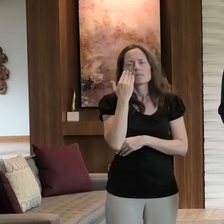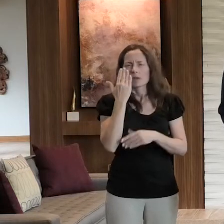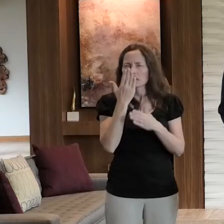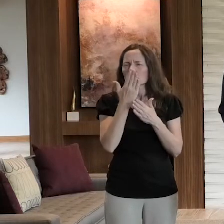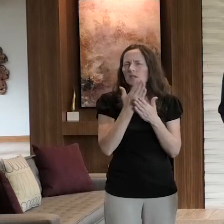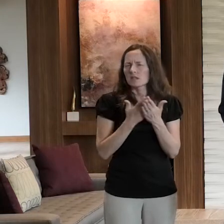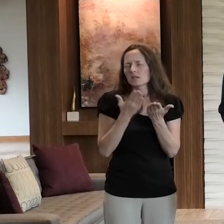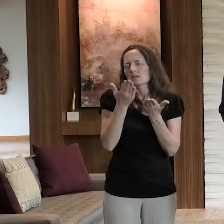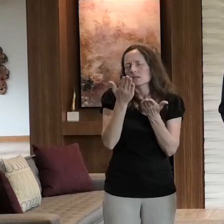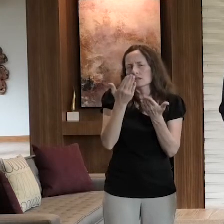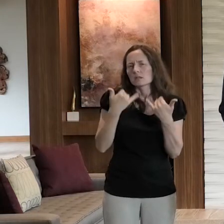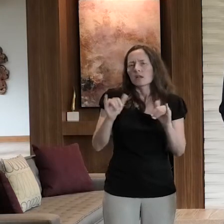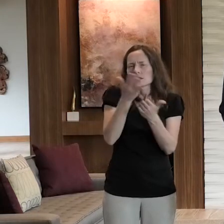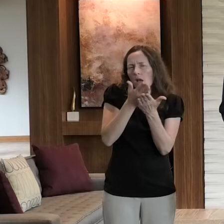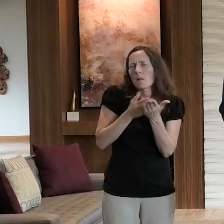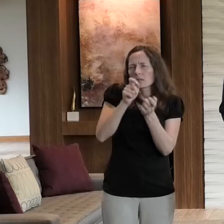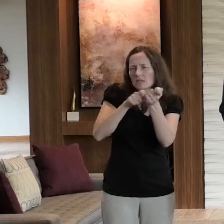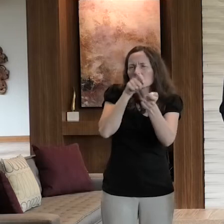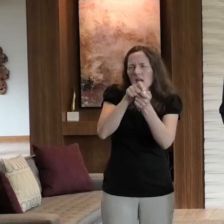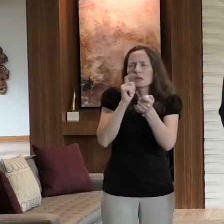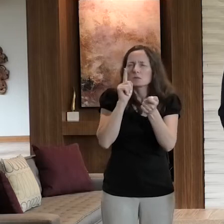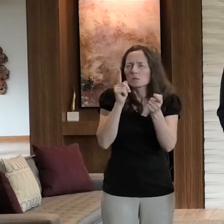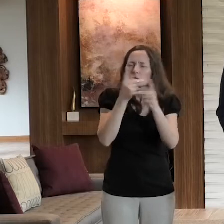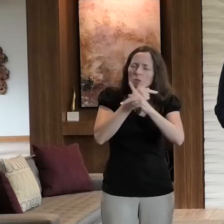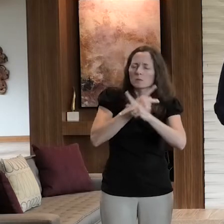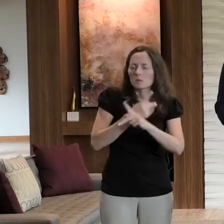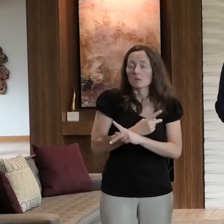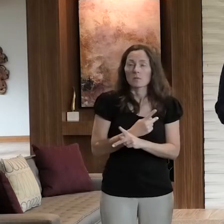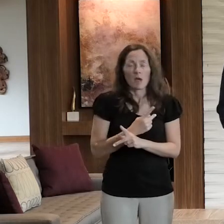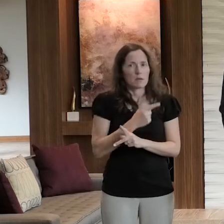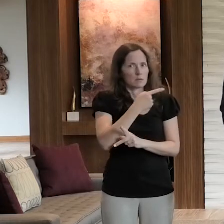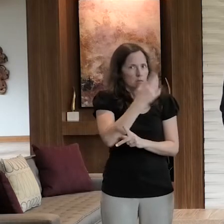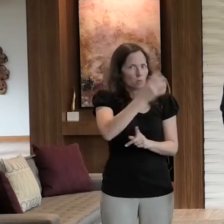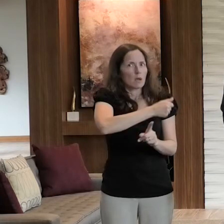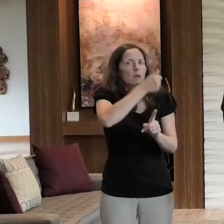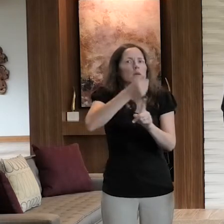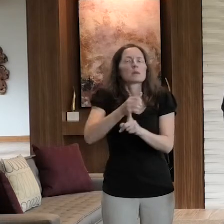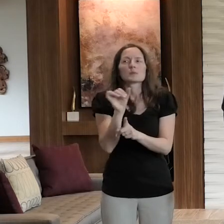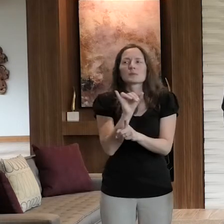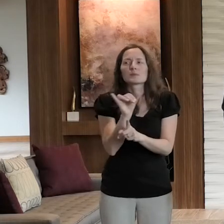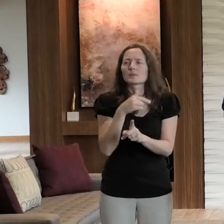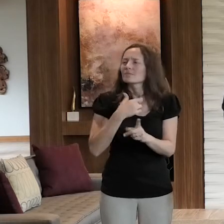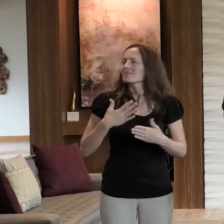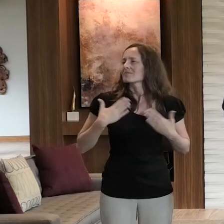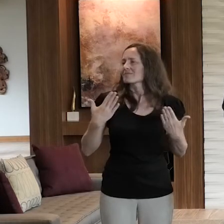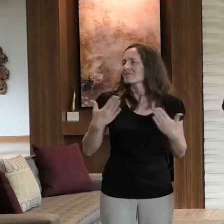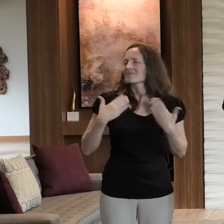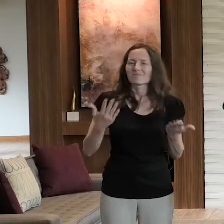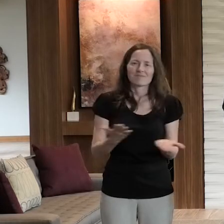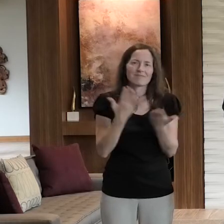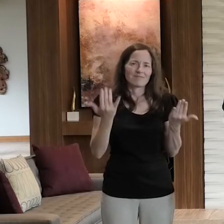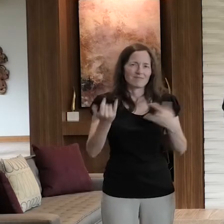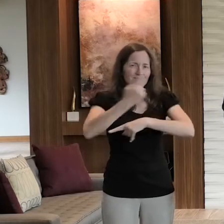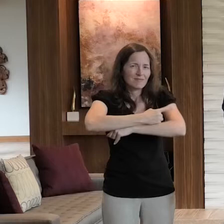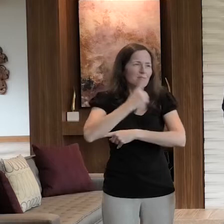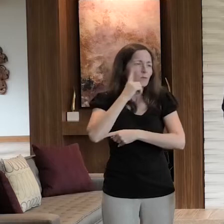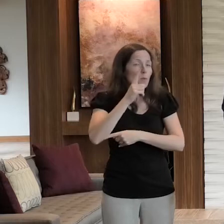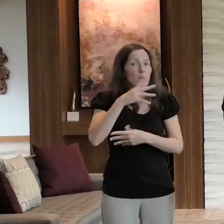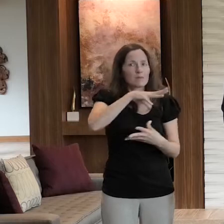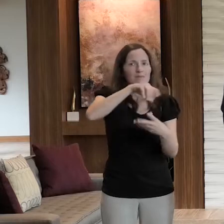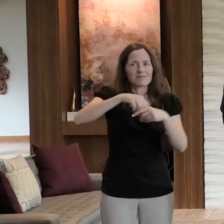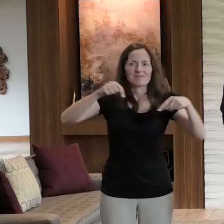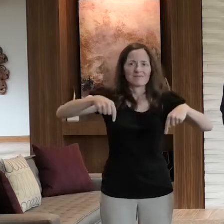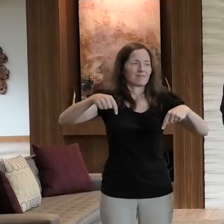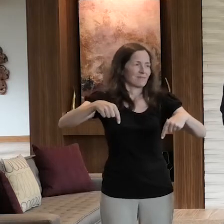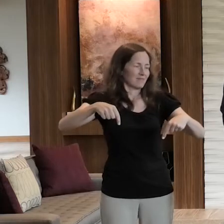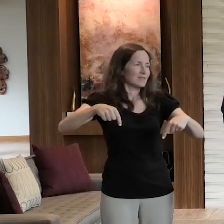be really, really meaningful and impactful. Yeah, I'm just so pleased to be here today and be part of this. It's